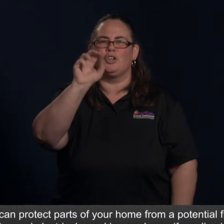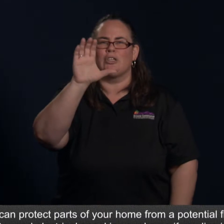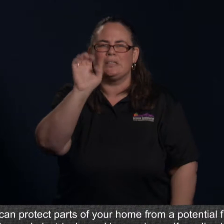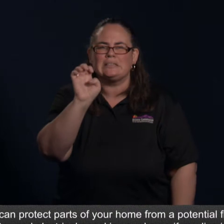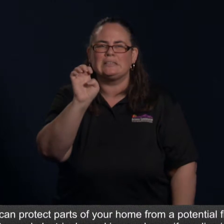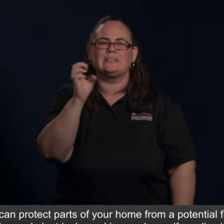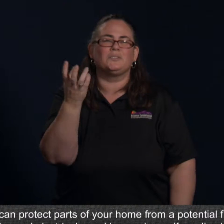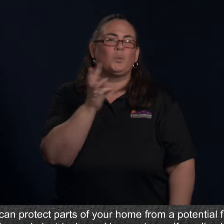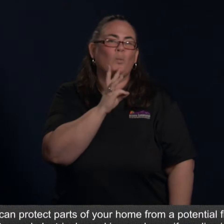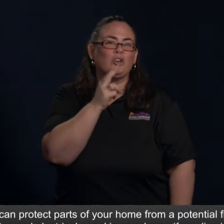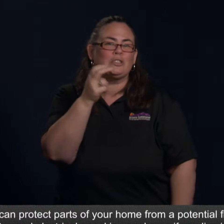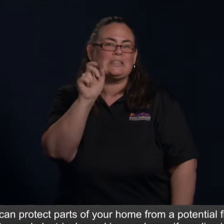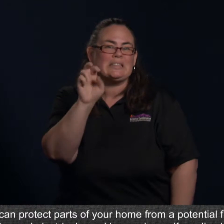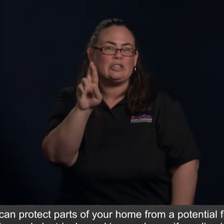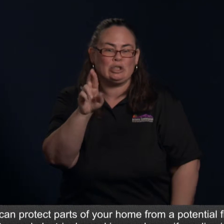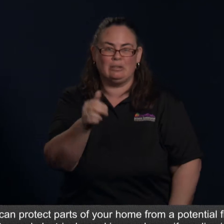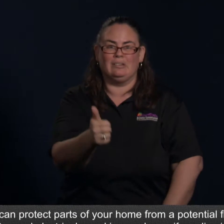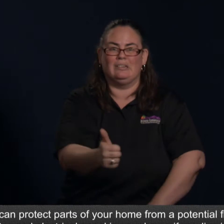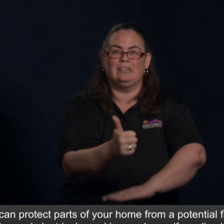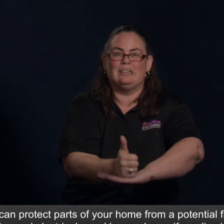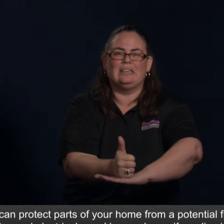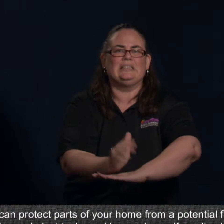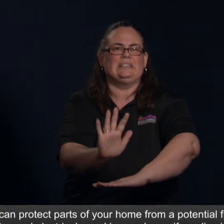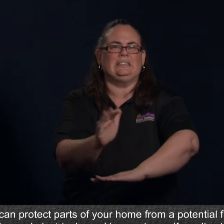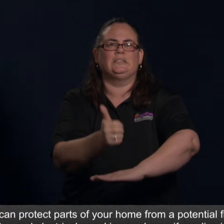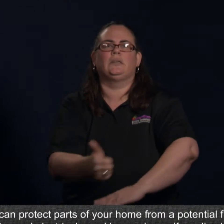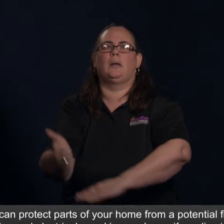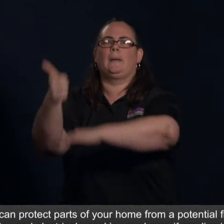Elevate the furnace, water heater,